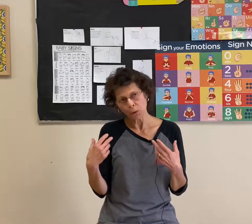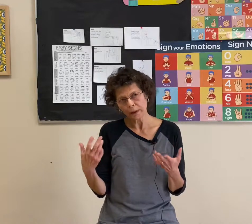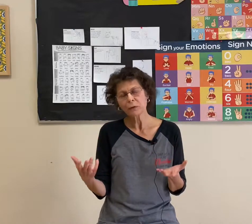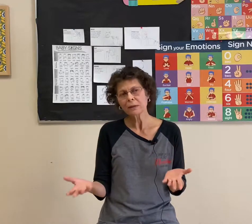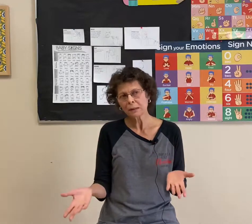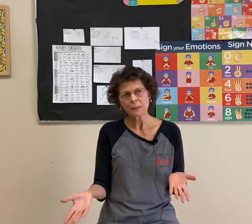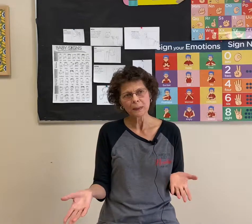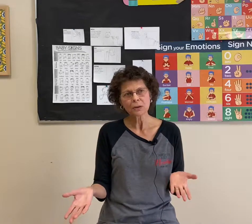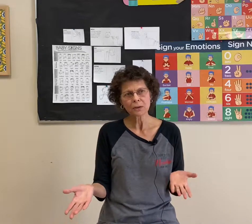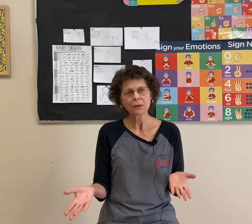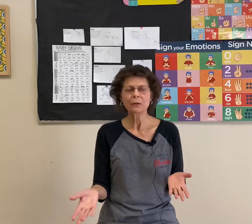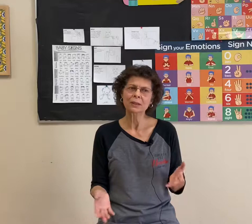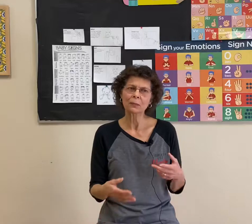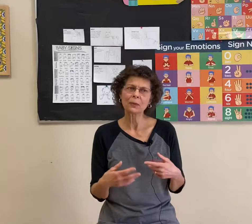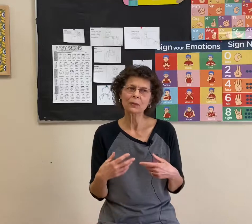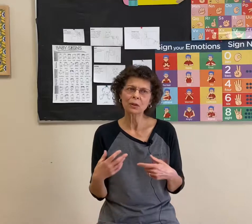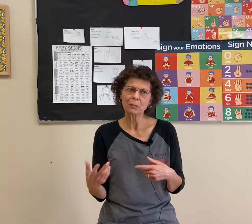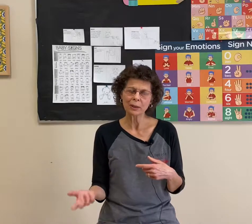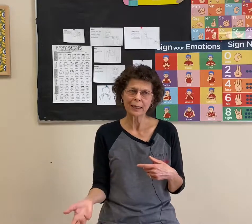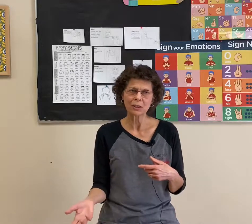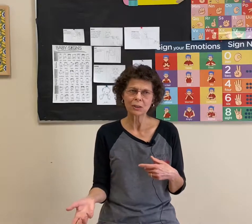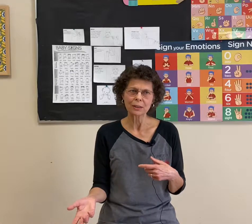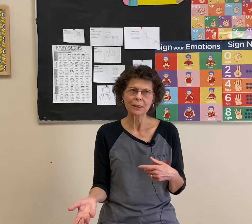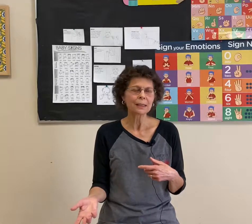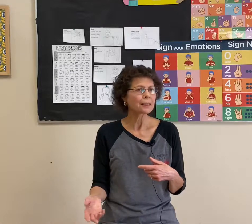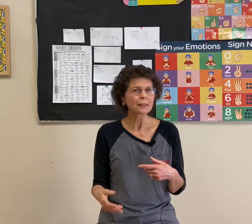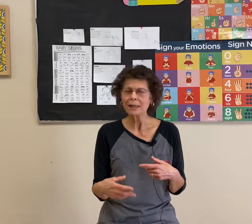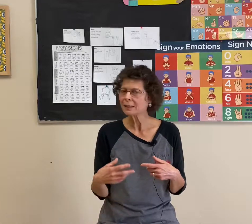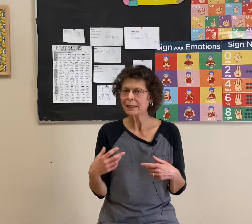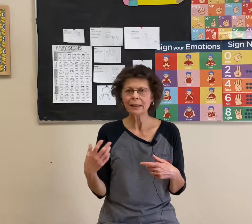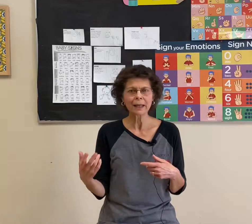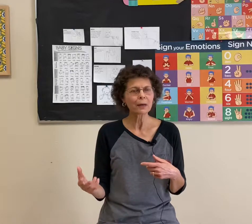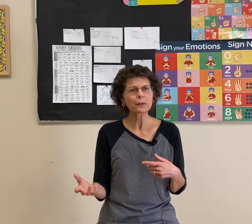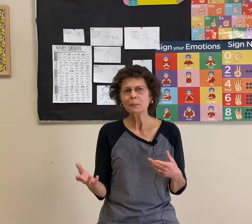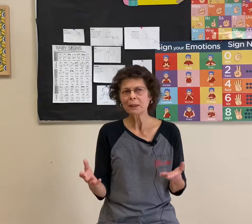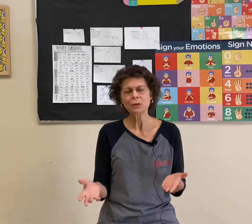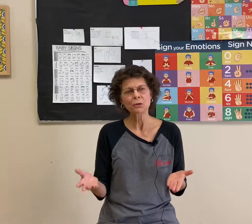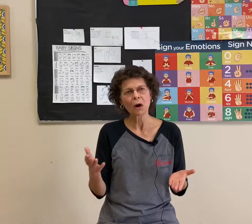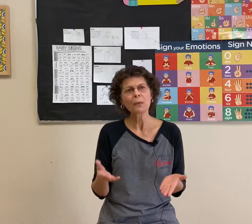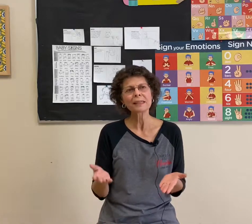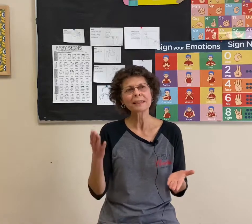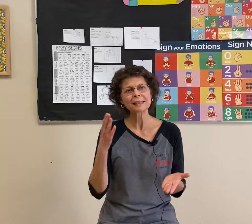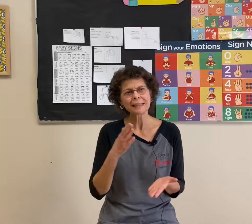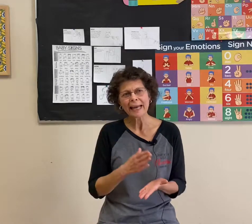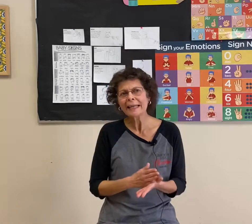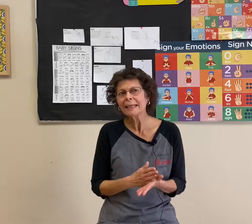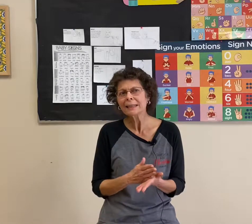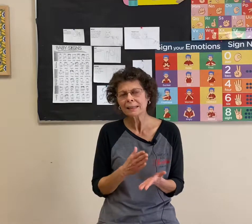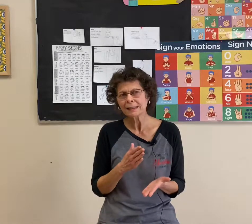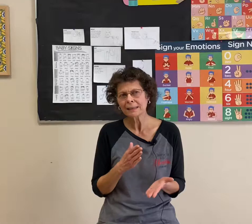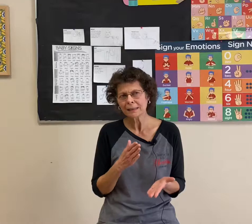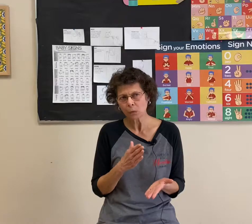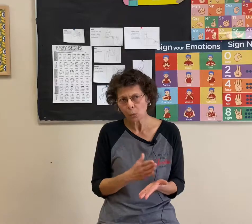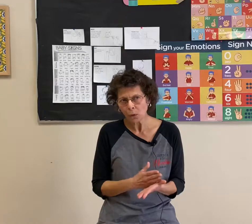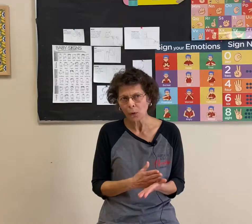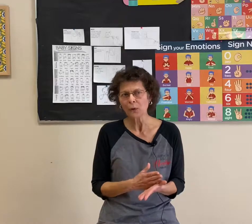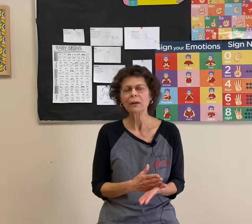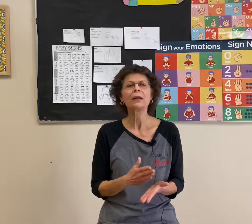than speech, so it's helping their communication. It's not delaying language because you're always saying the word when